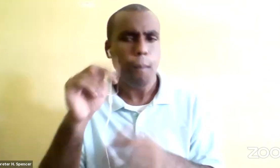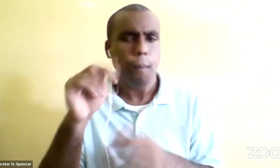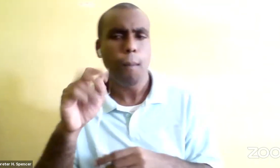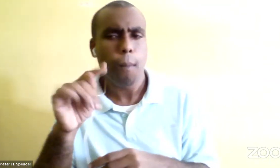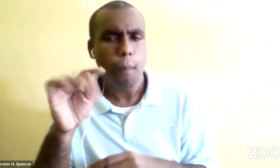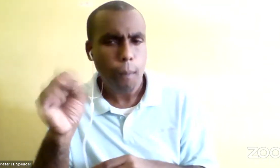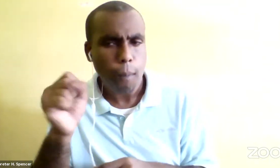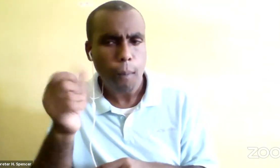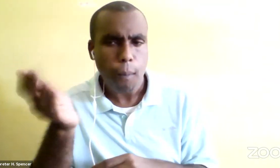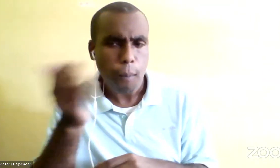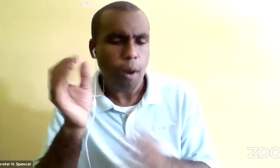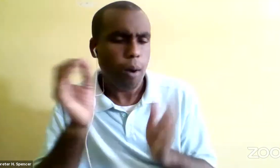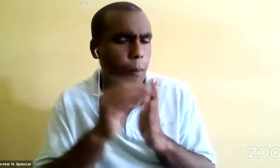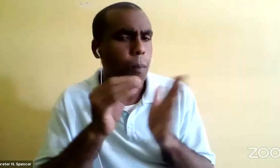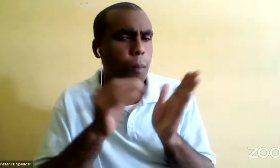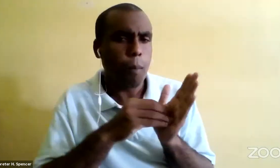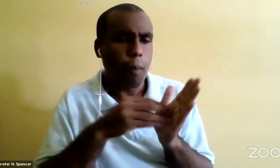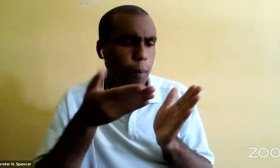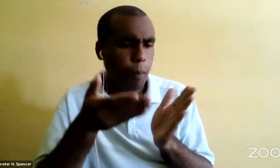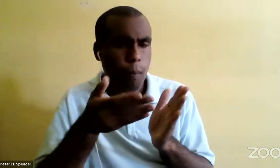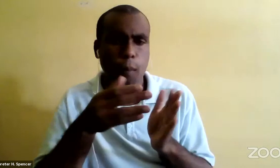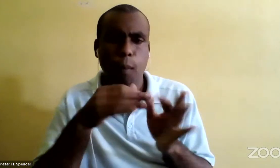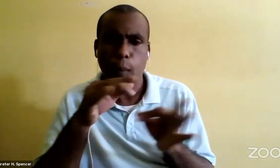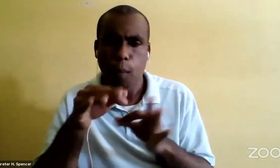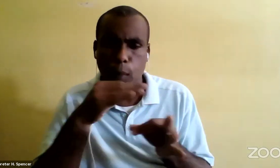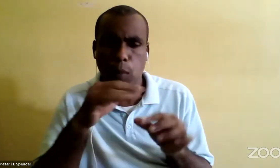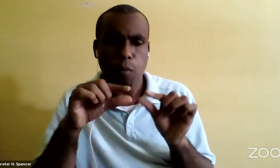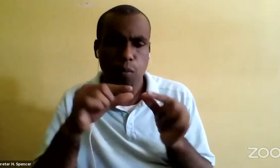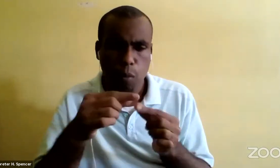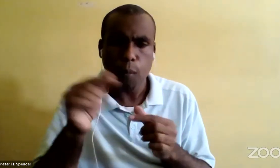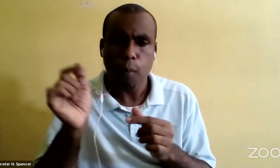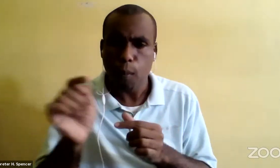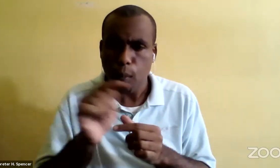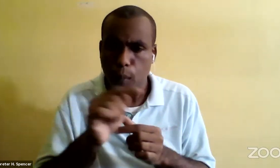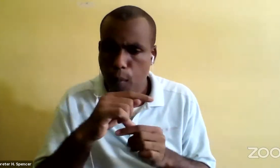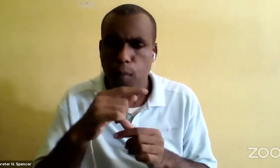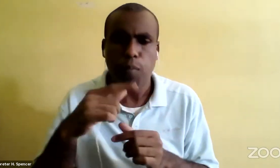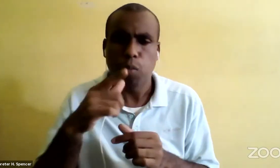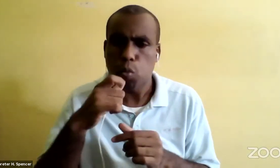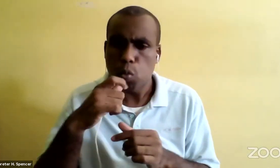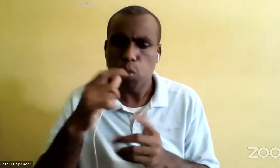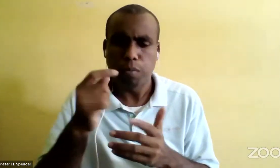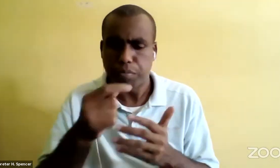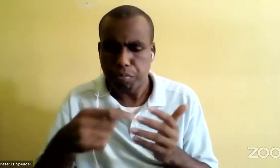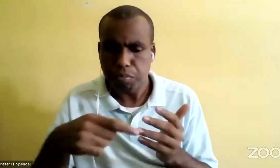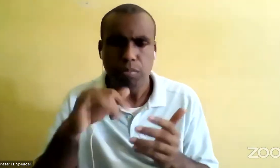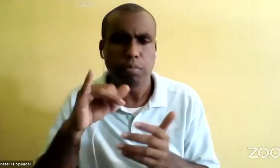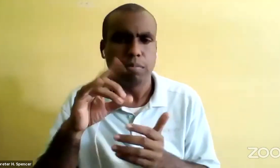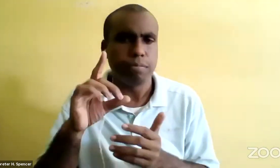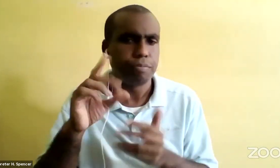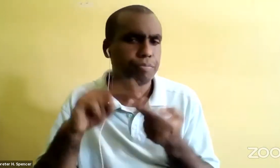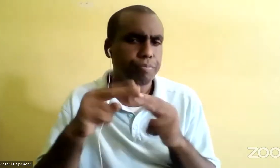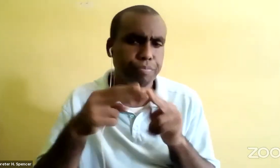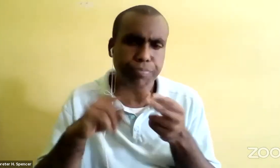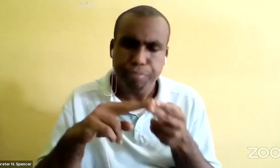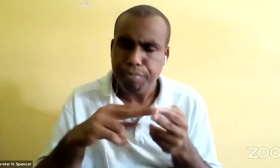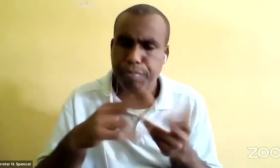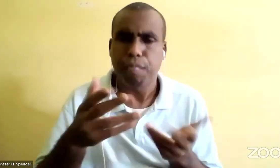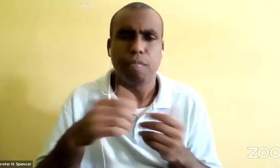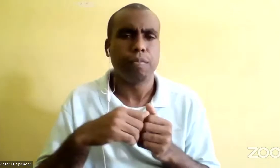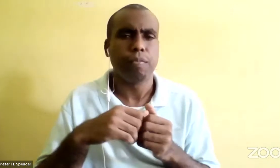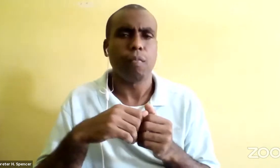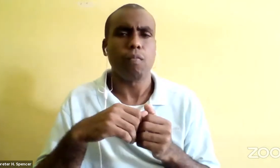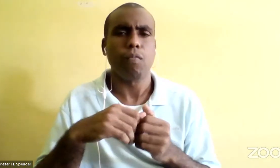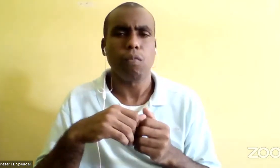the logistic details. Like as in, here are all our group members with email ID number. Here